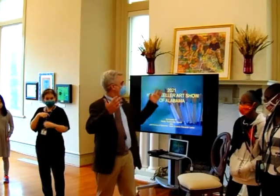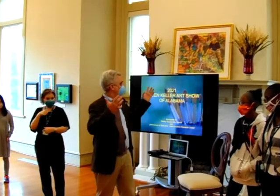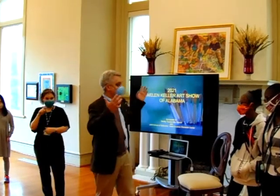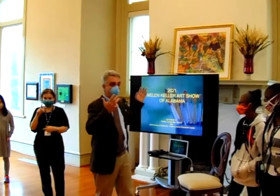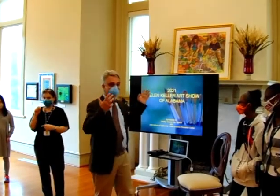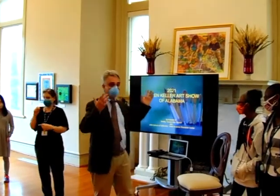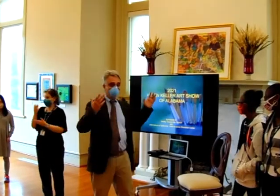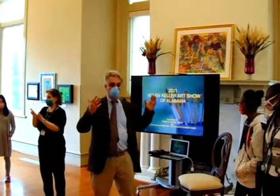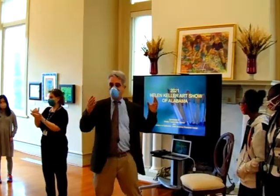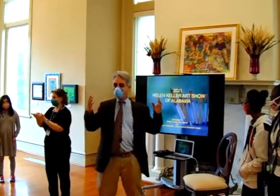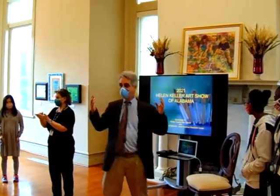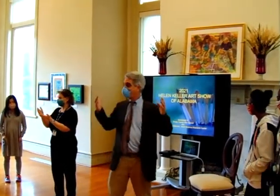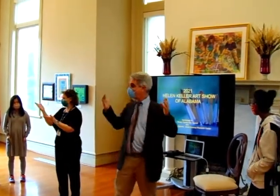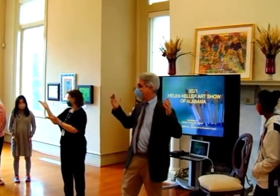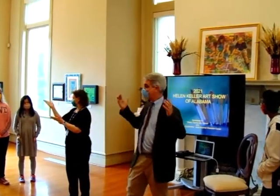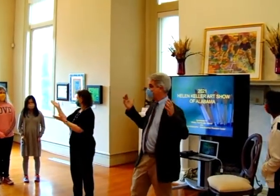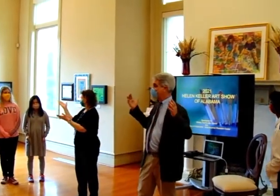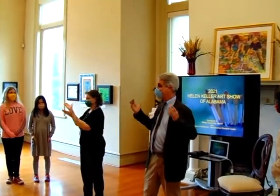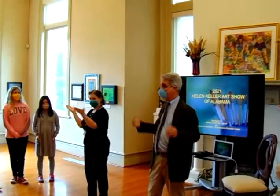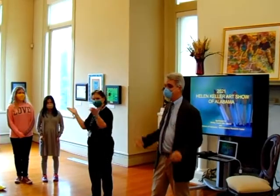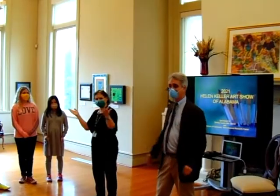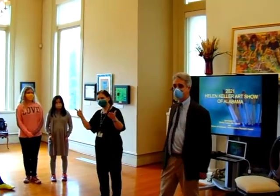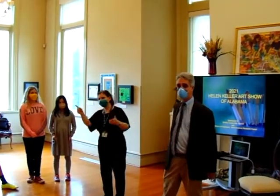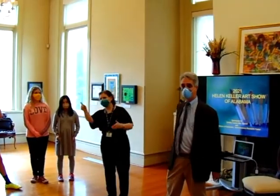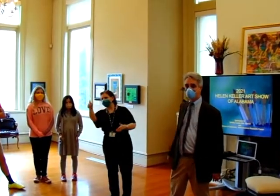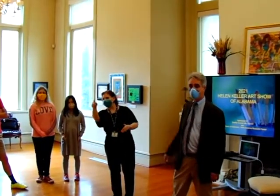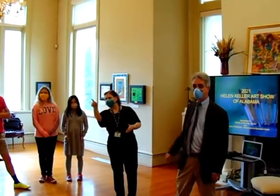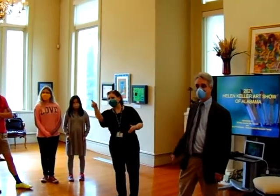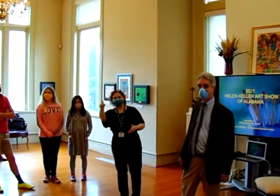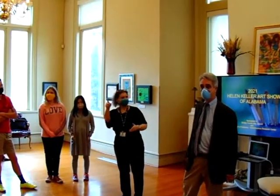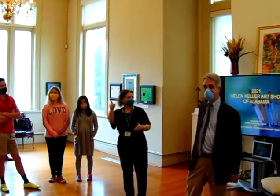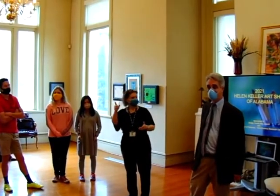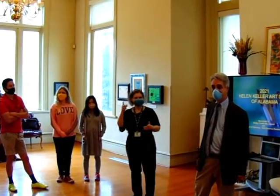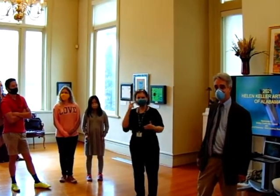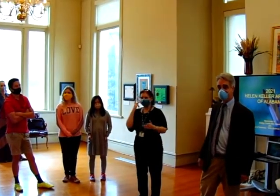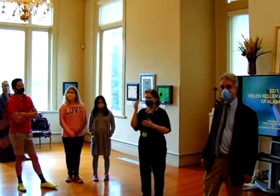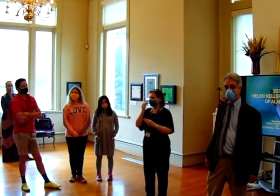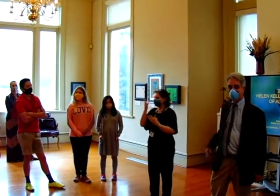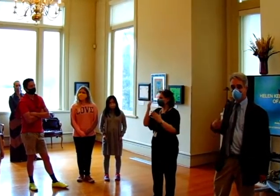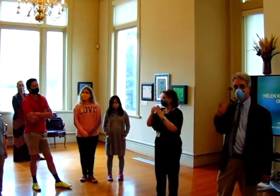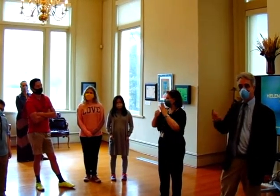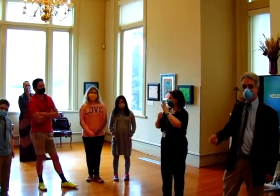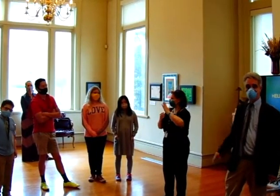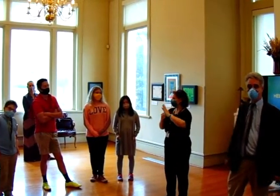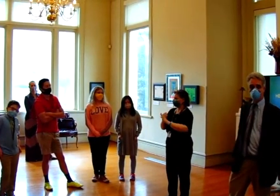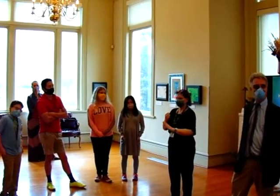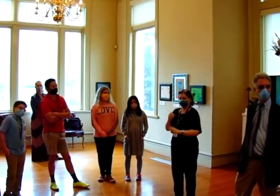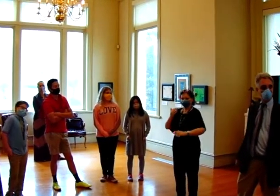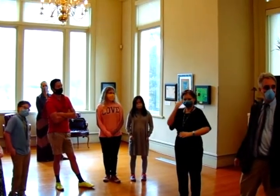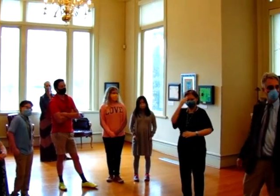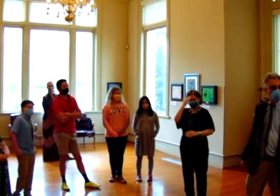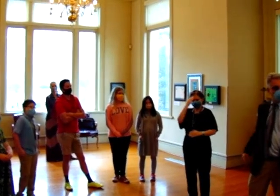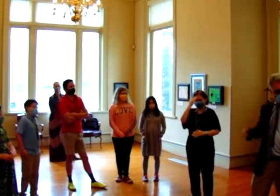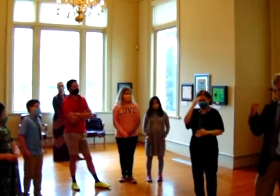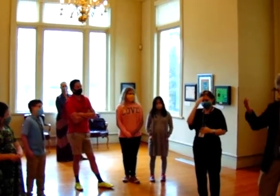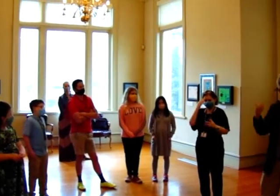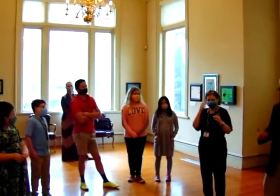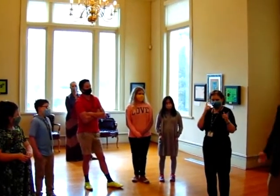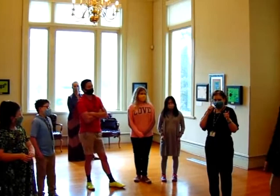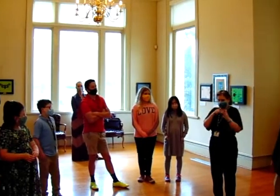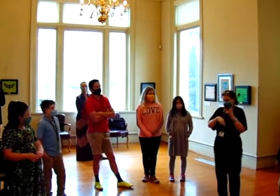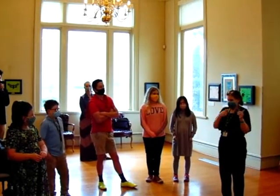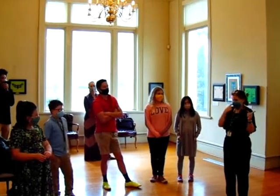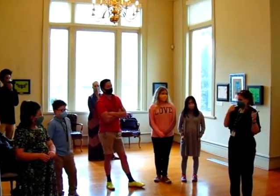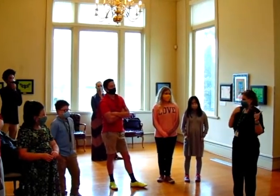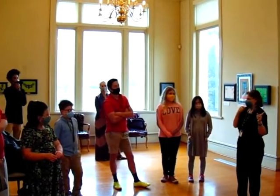around on the walls and see all this beautiful artwork and know that what I just said just isn't words. You really do